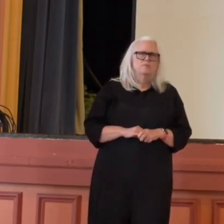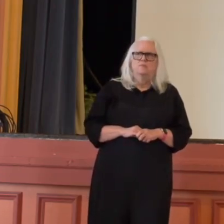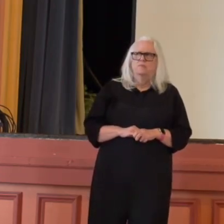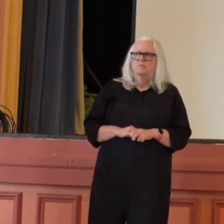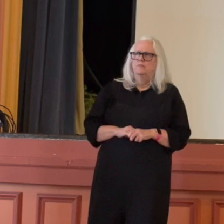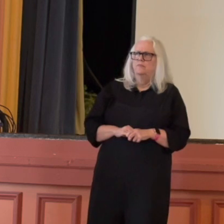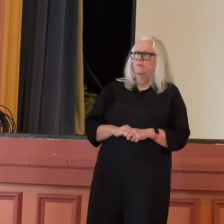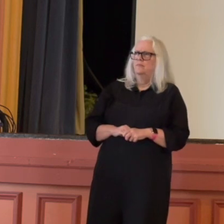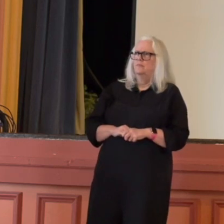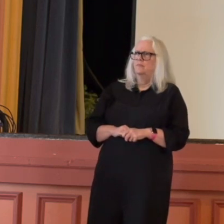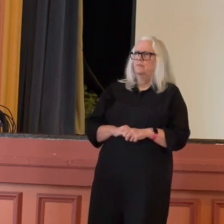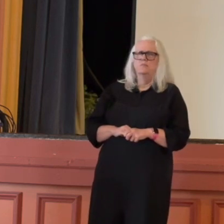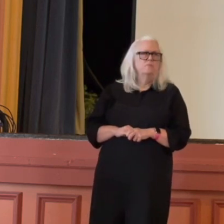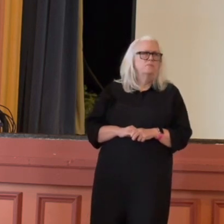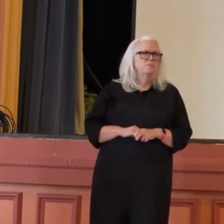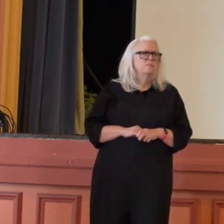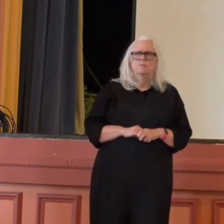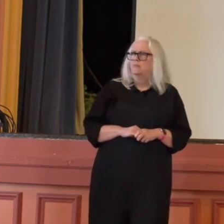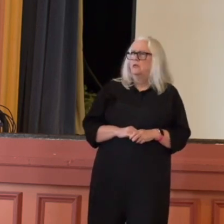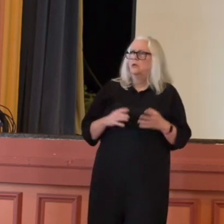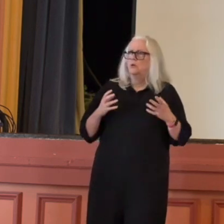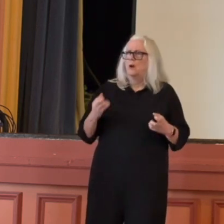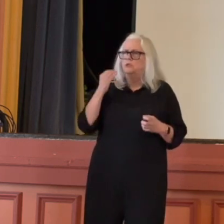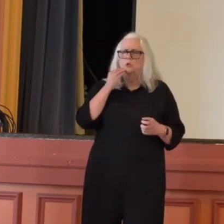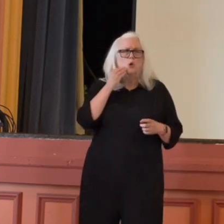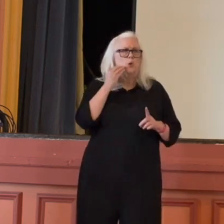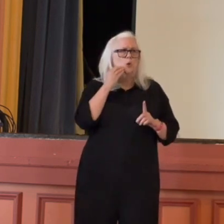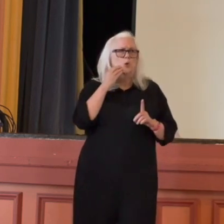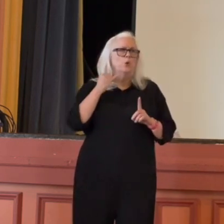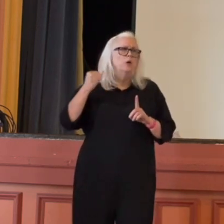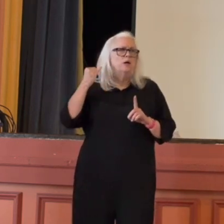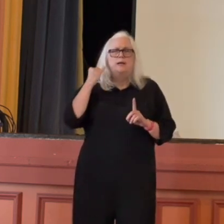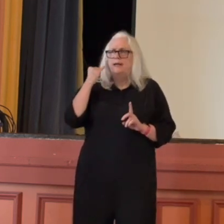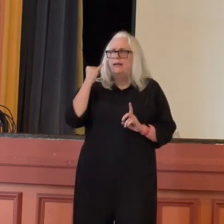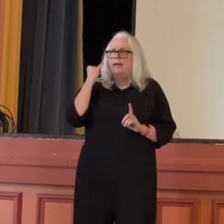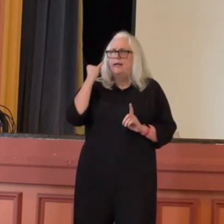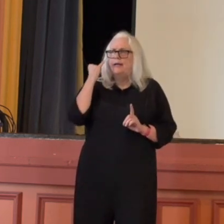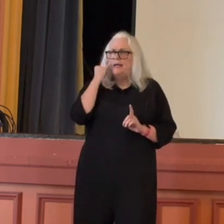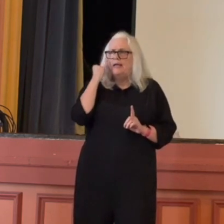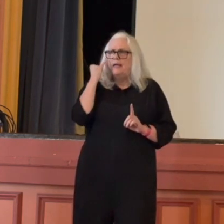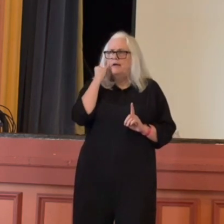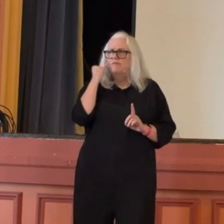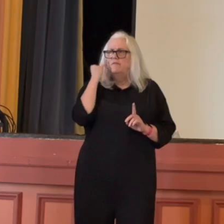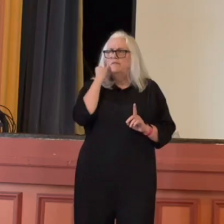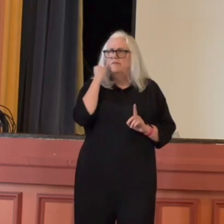will be remediated? I guess in this case, she wants to know, if it's found to be brownfield, which,